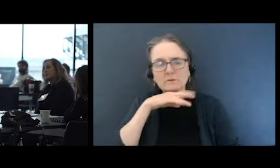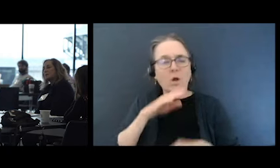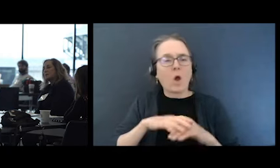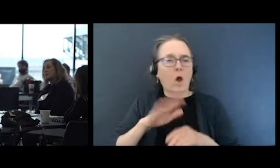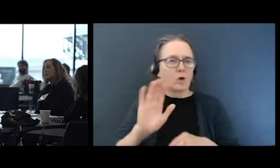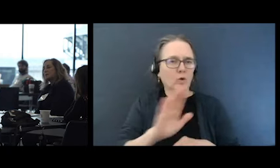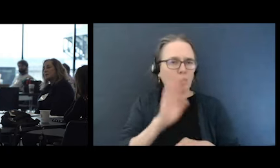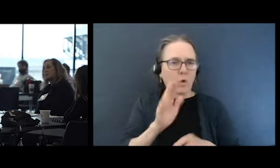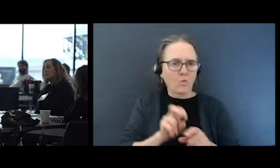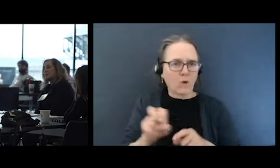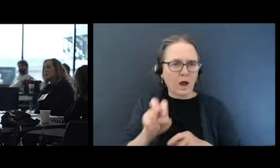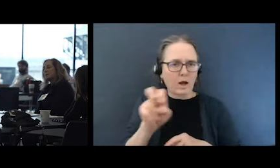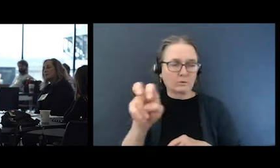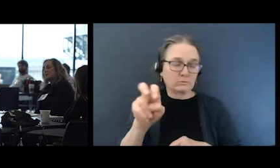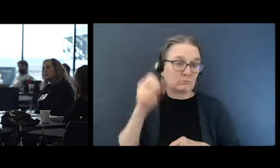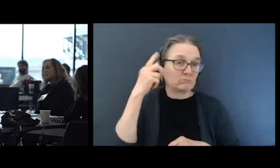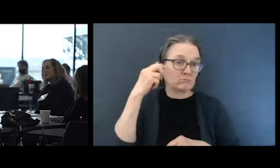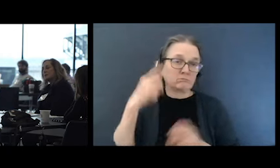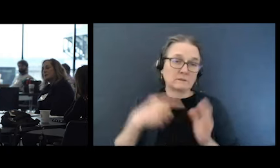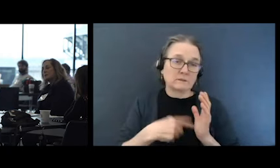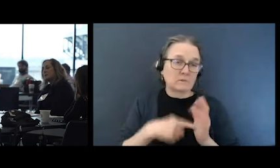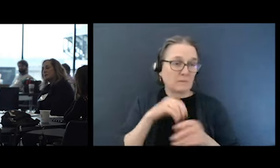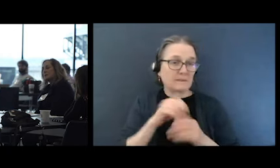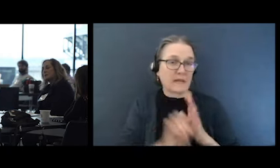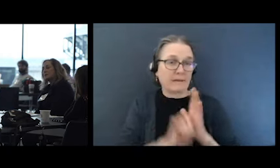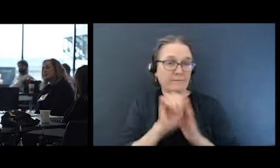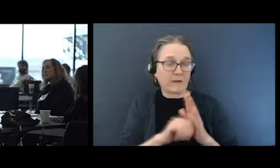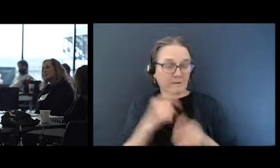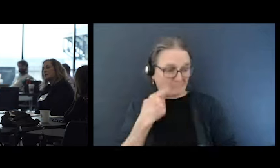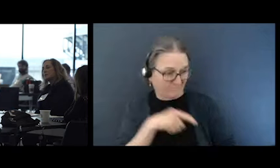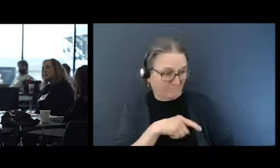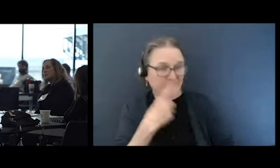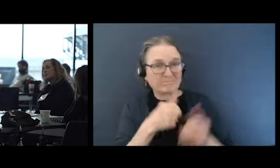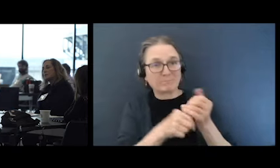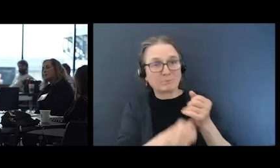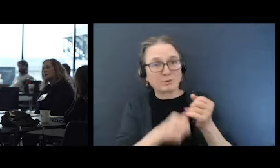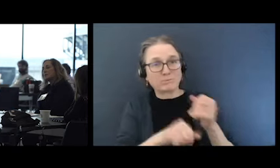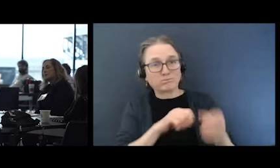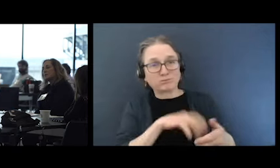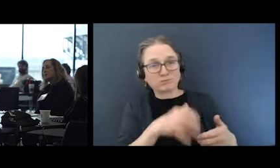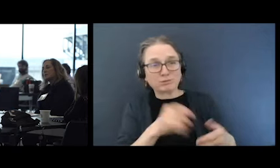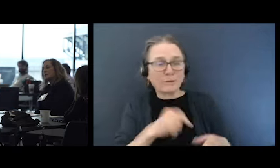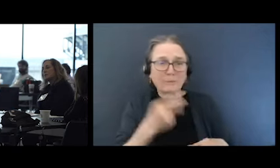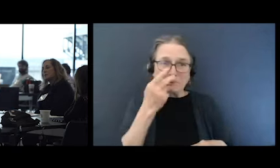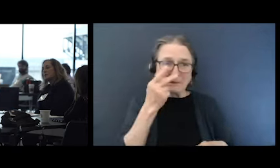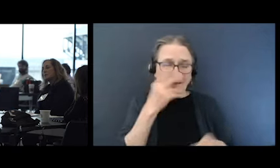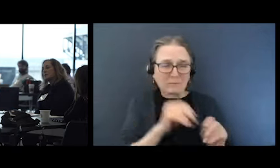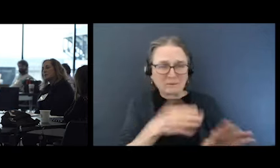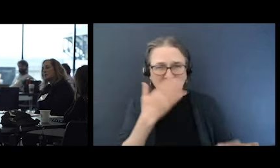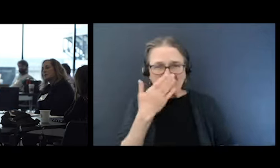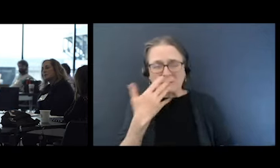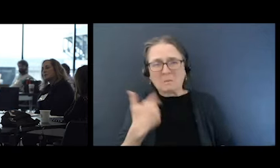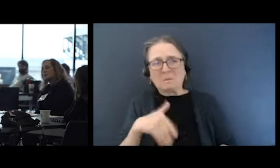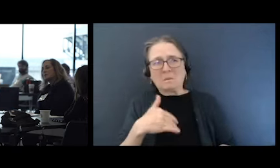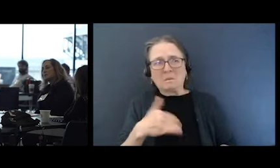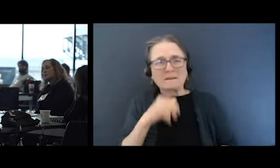It makes sense if there's no access to bathrooms, but it's still not good to be around. And then